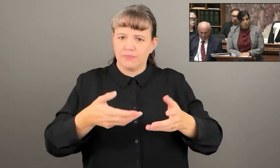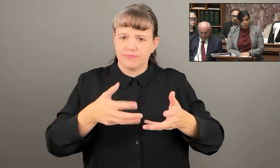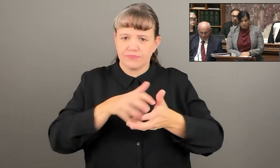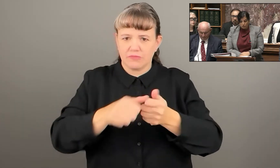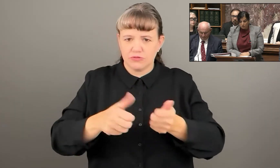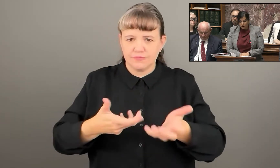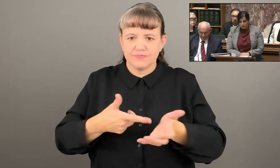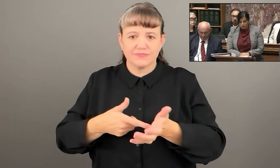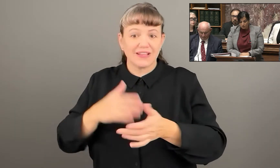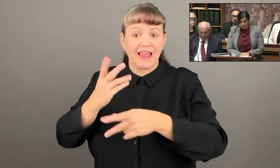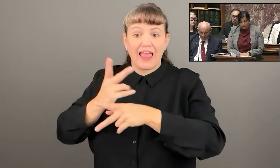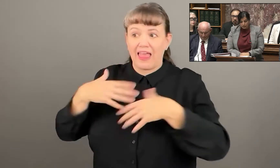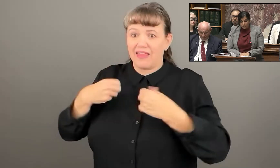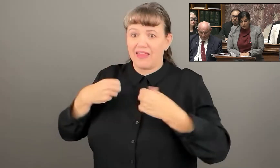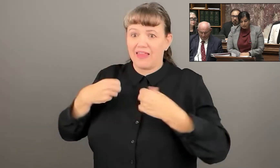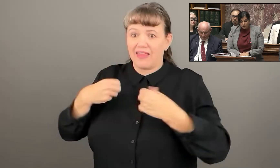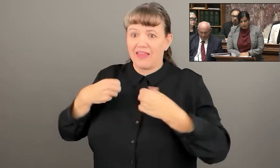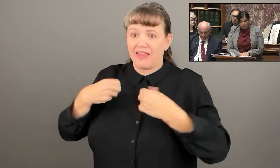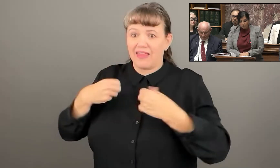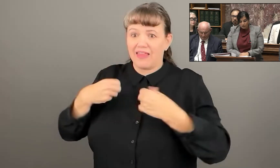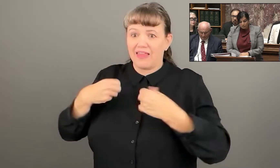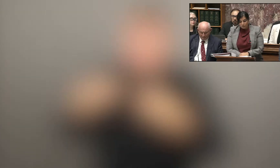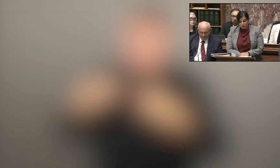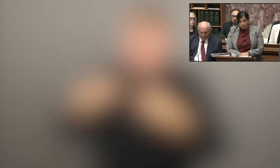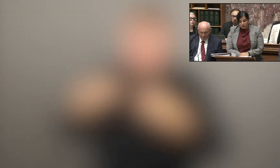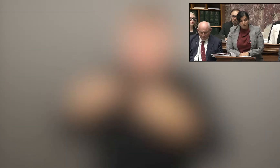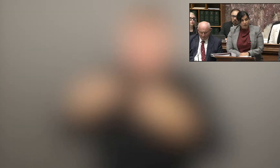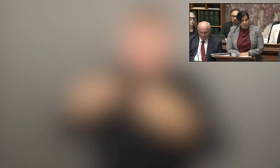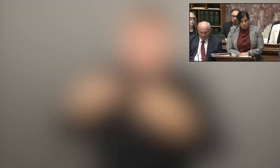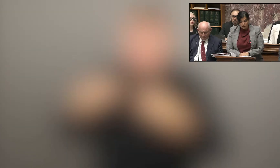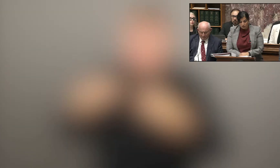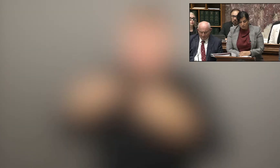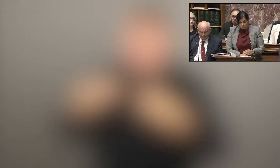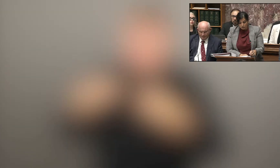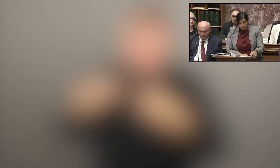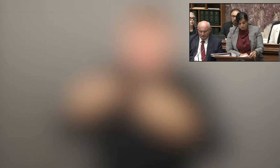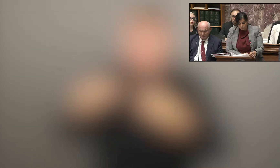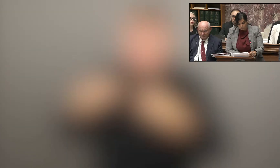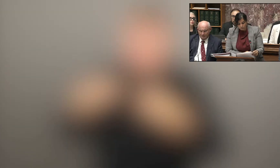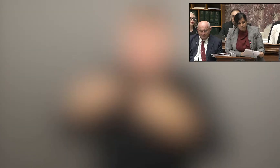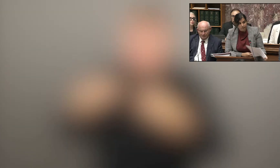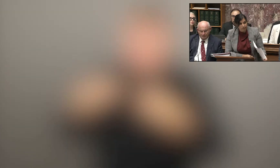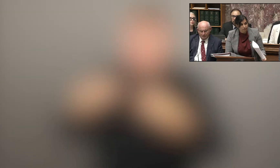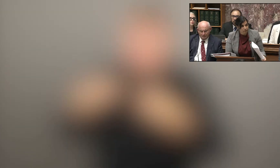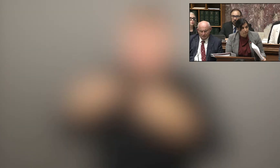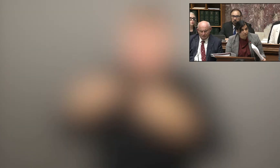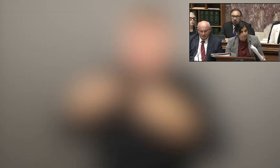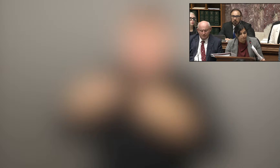the wrongdoers who cause harm. In this case, the vaping product manufacturers and wholesalers.